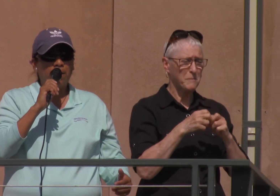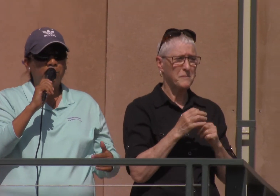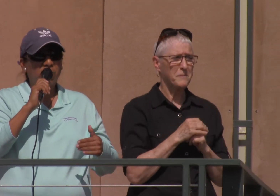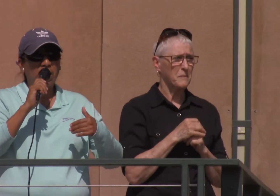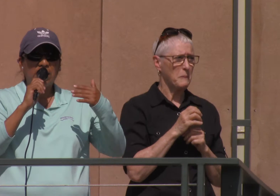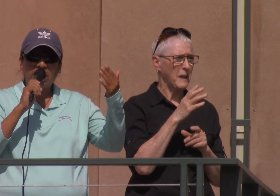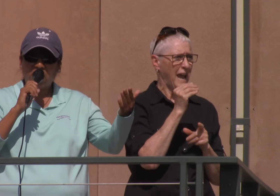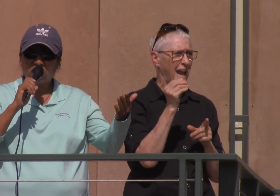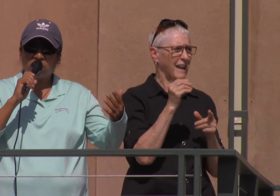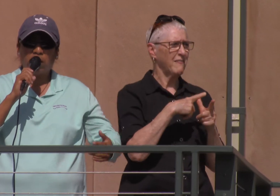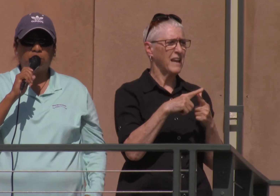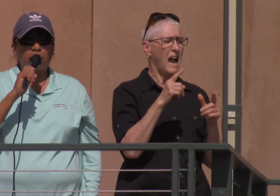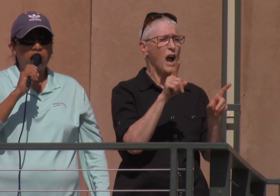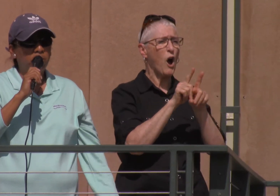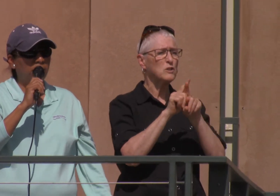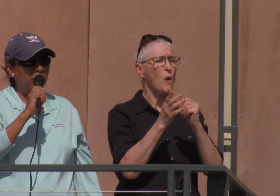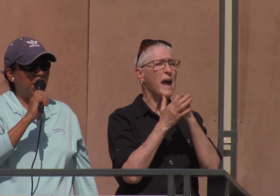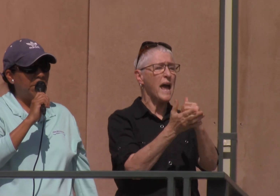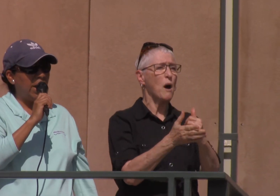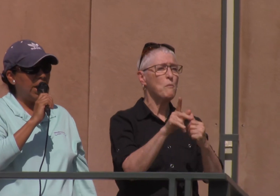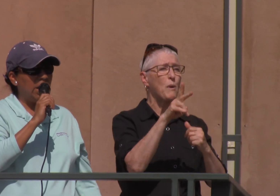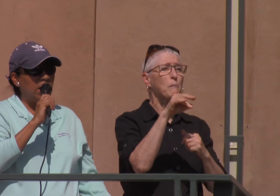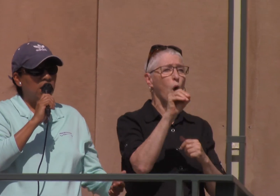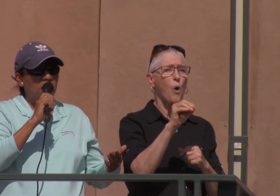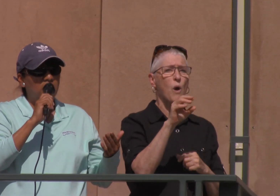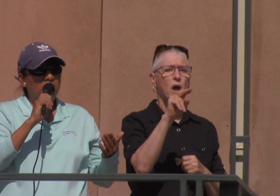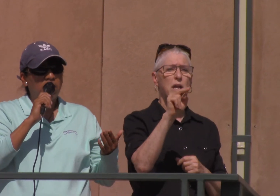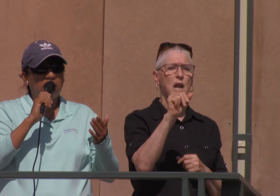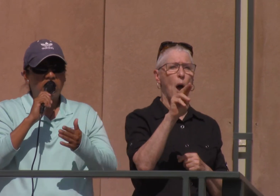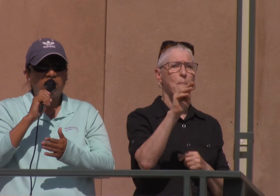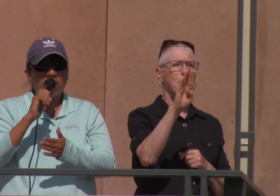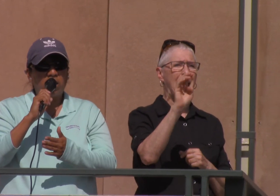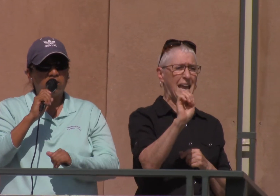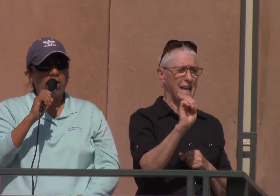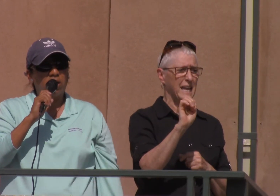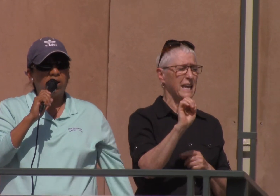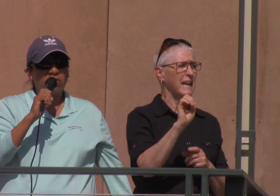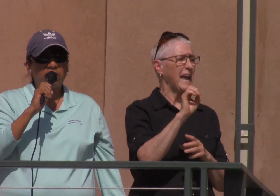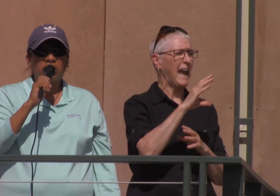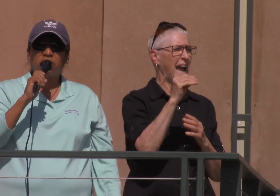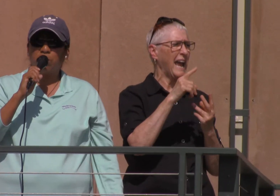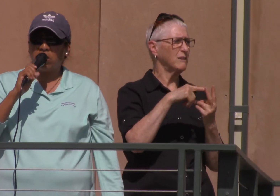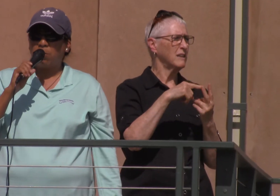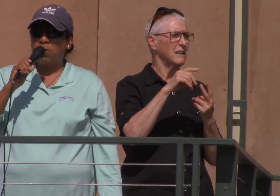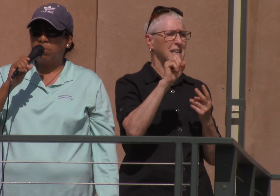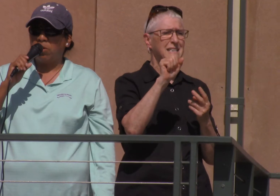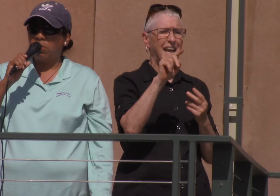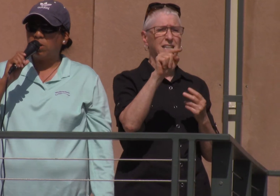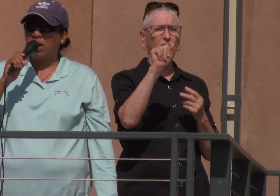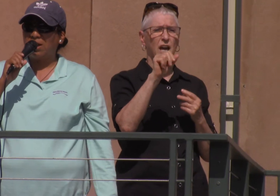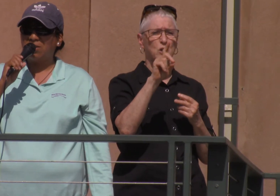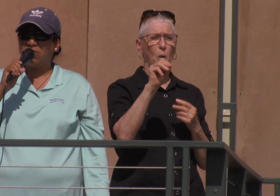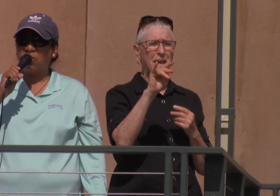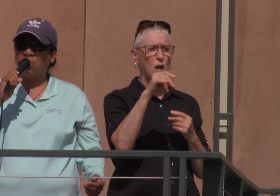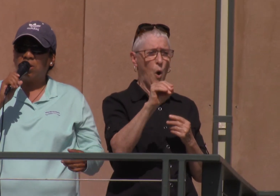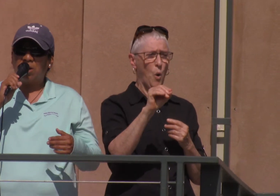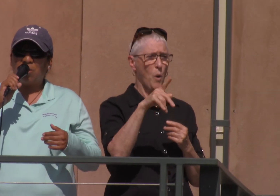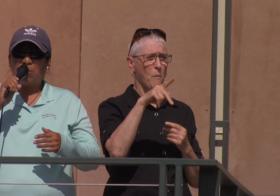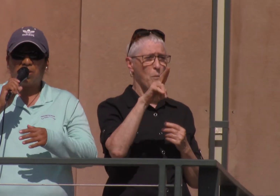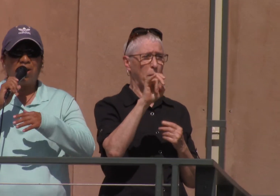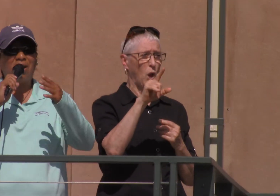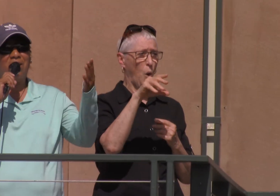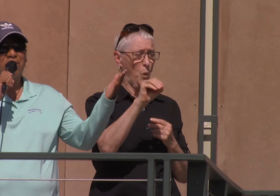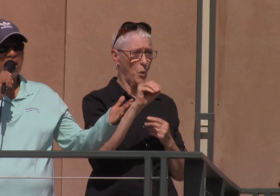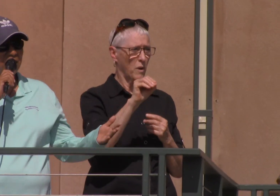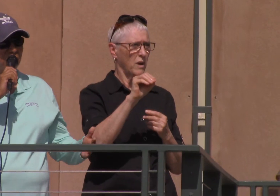And then I also helped the Pueblo of Nambe, and then Santo Domingo Pueblo. And so